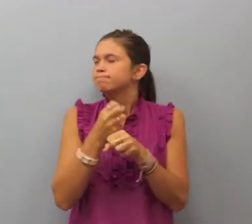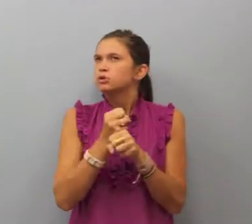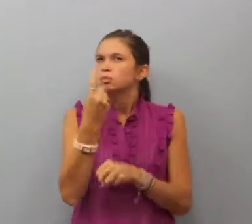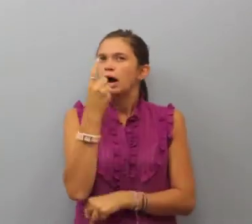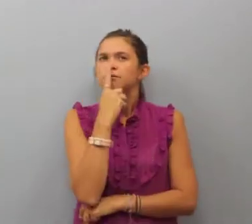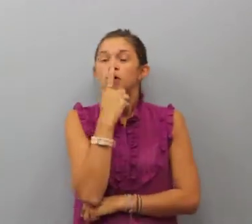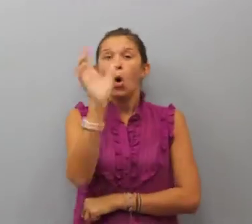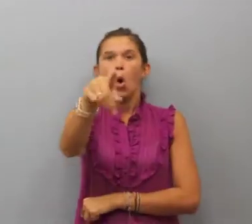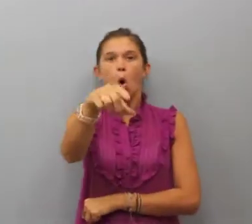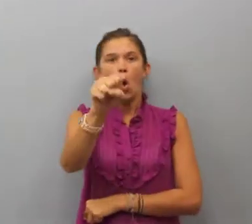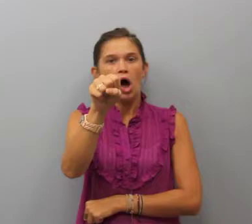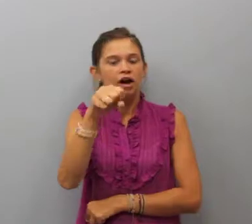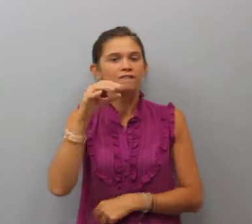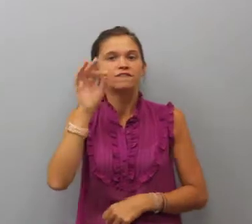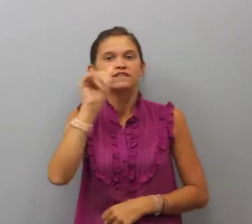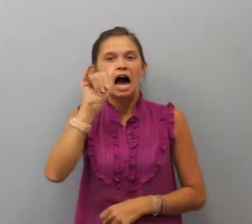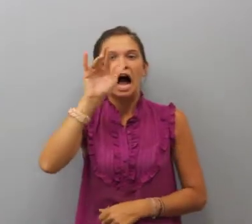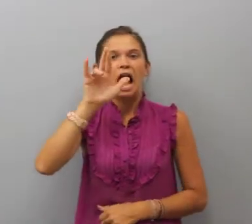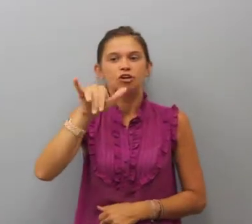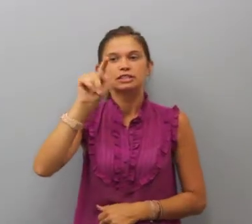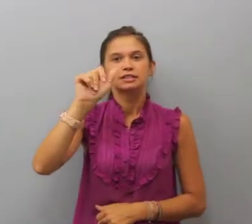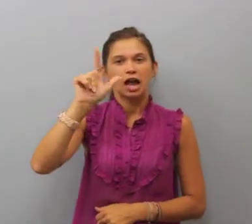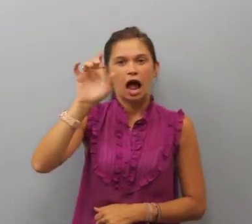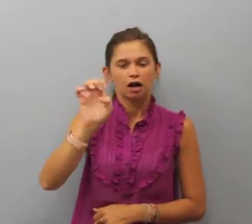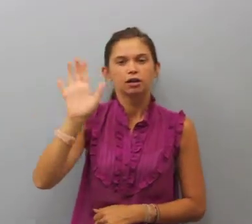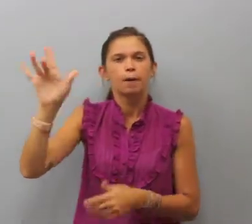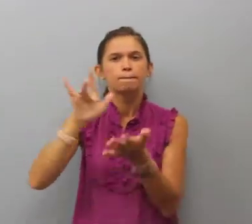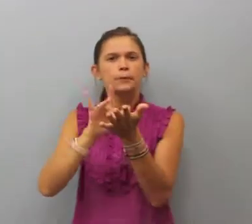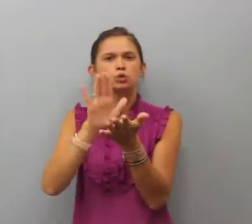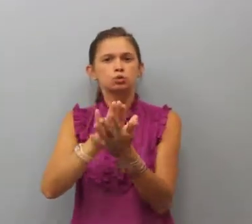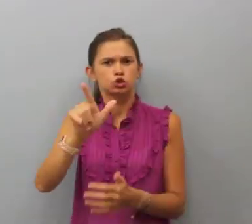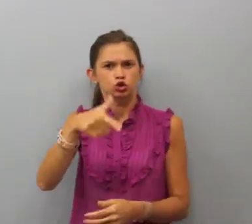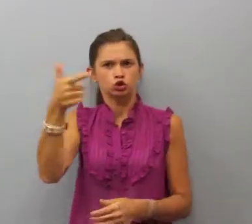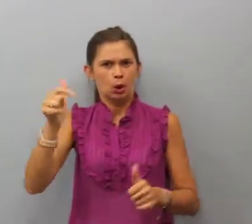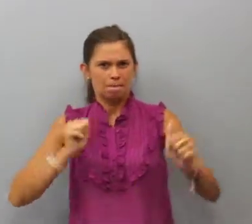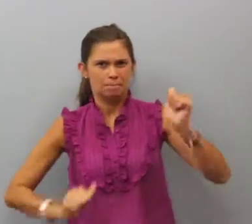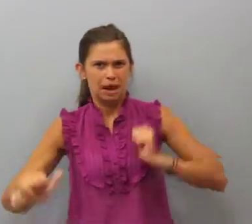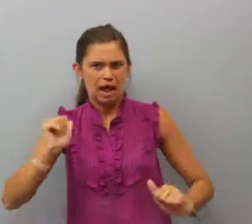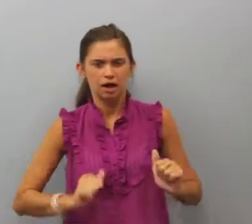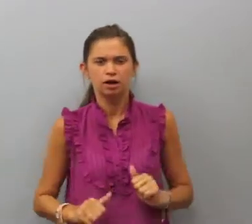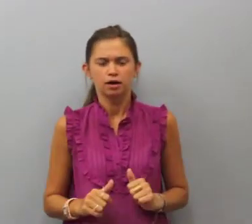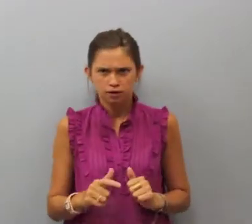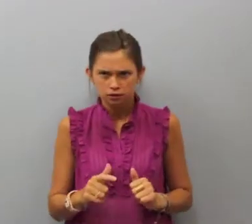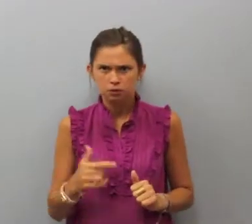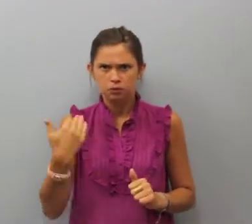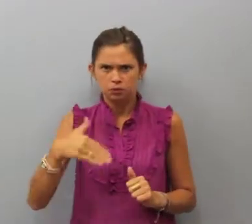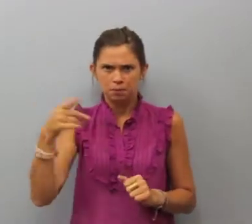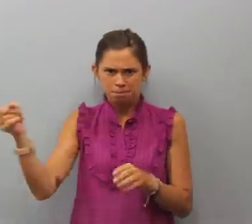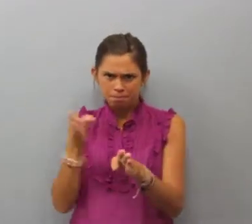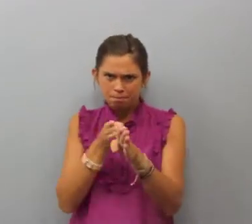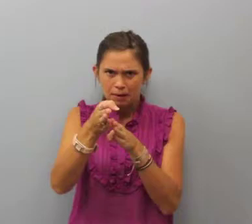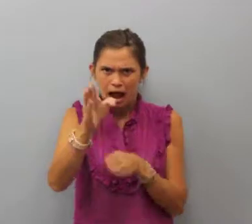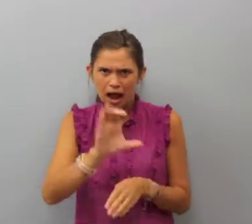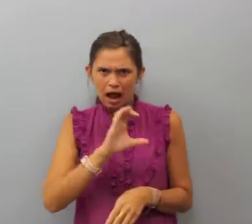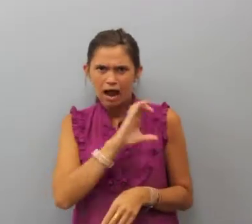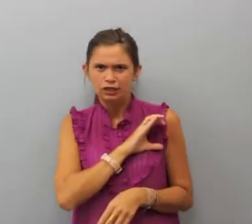have had at the Learning Center, and he was quickly wanted to share his love of theater.